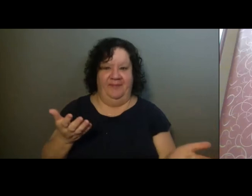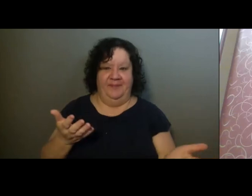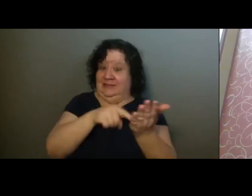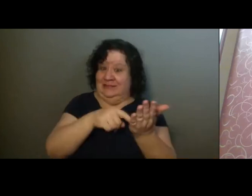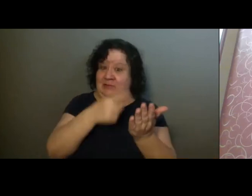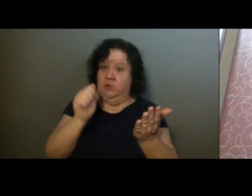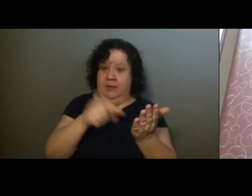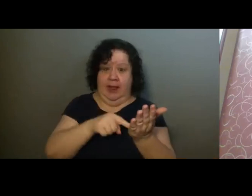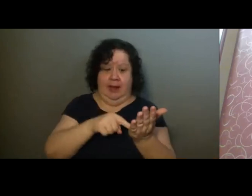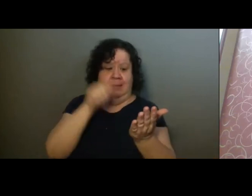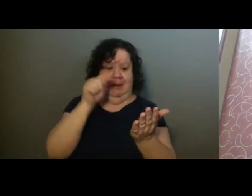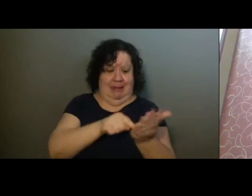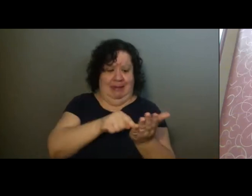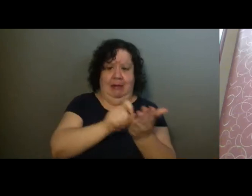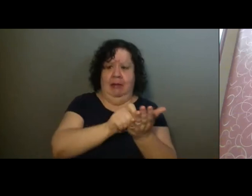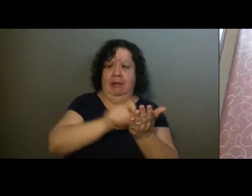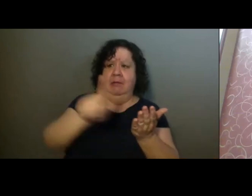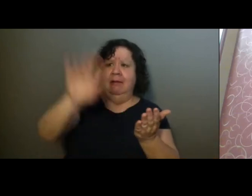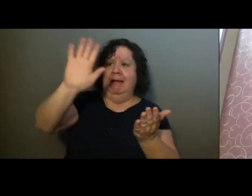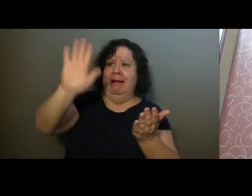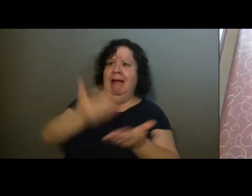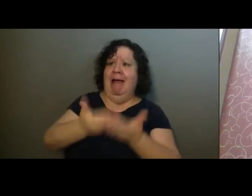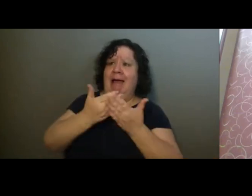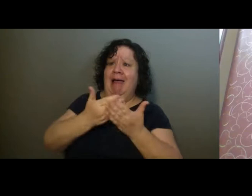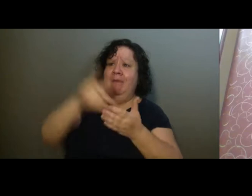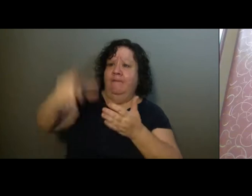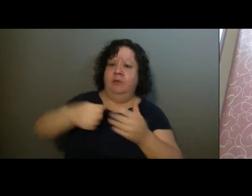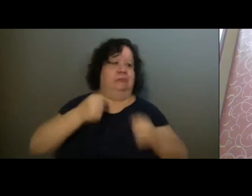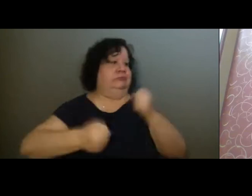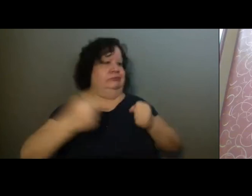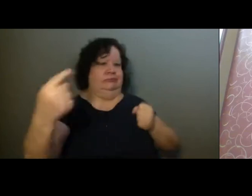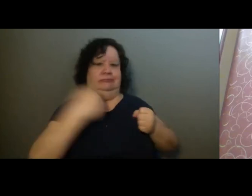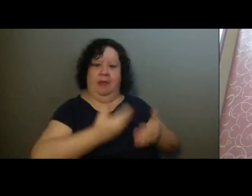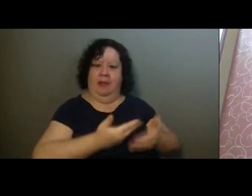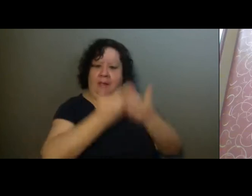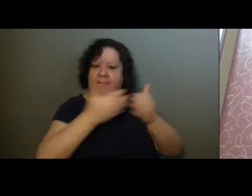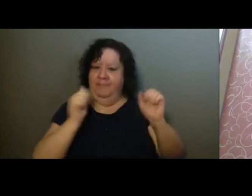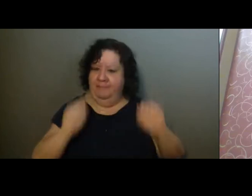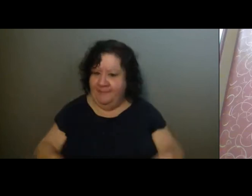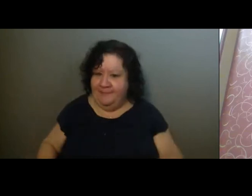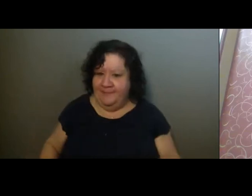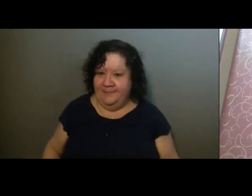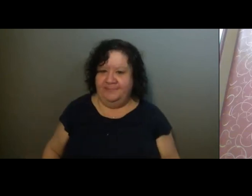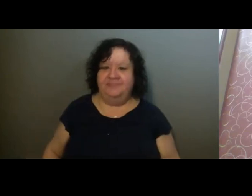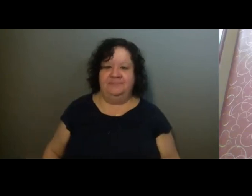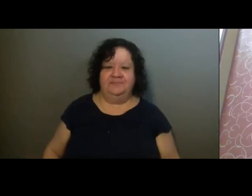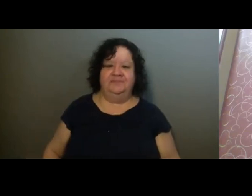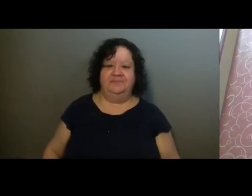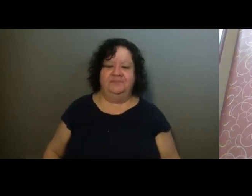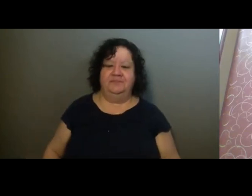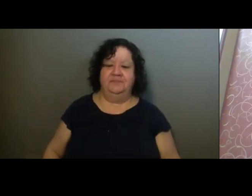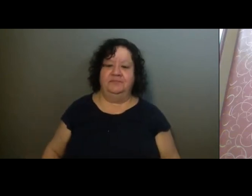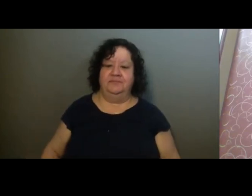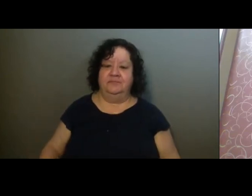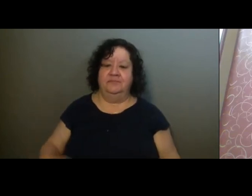So there are mechanisms has been created to ensure that the cross verification, cross validations has been done. The